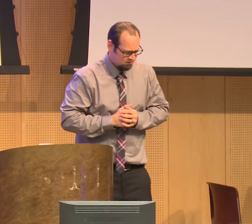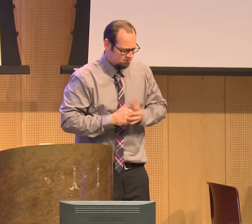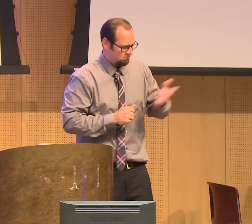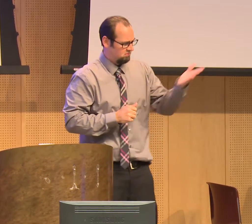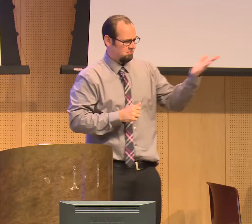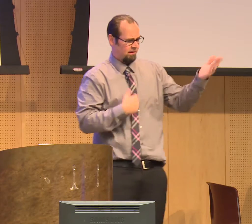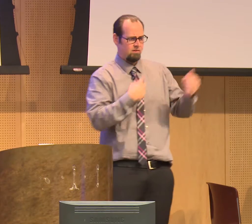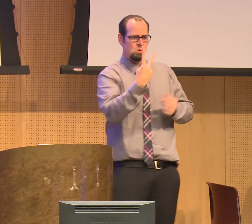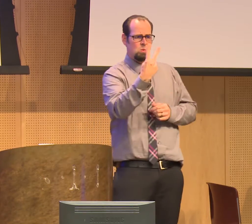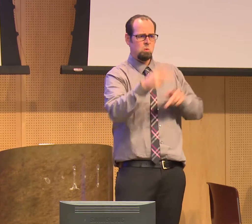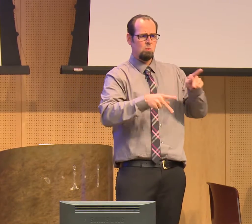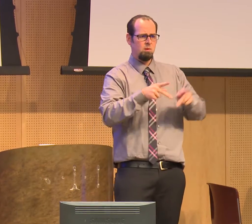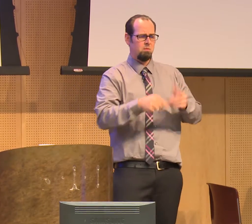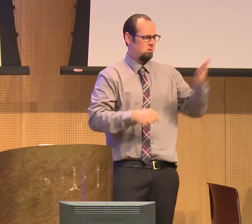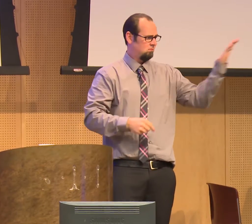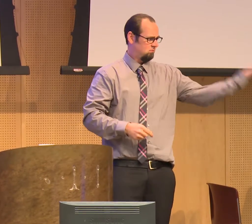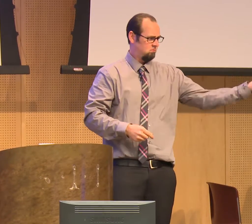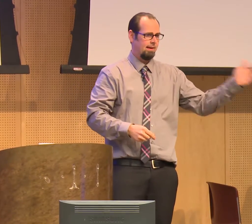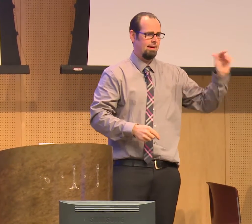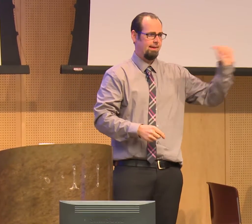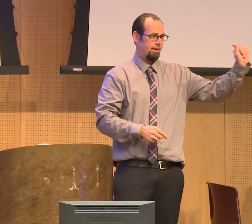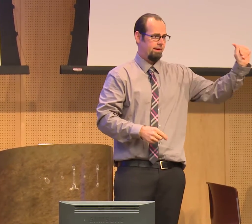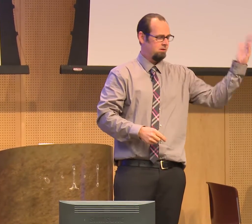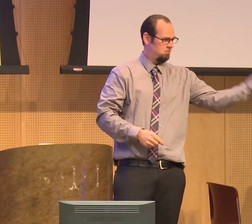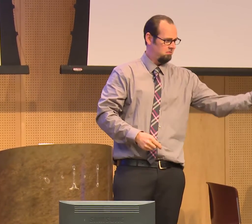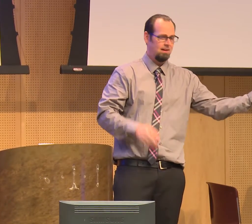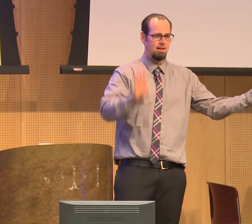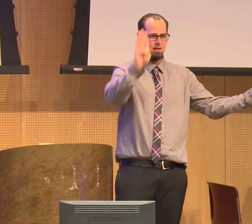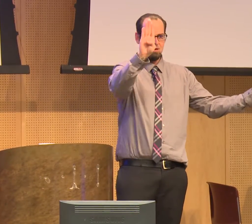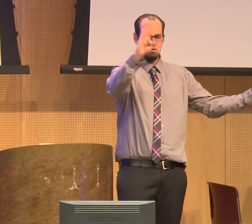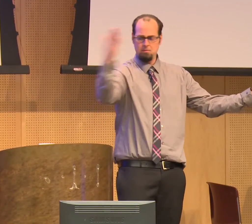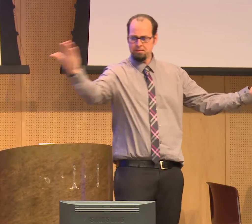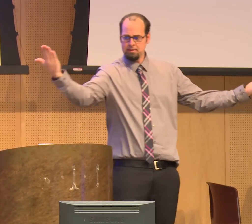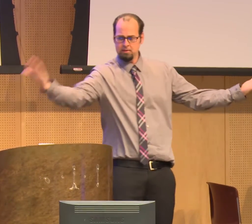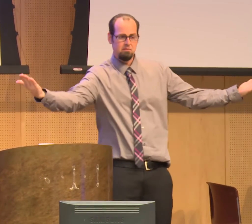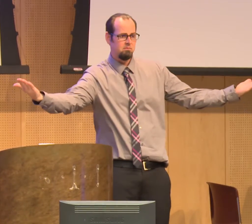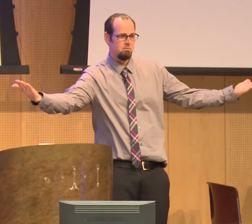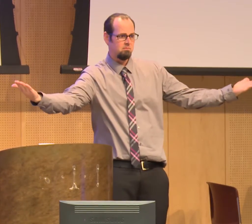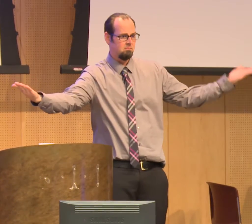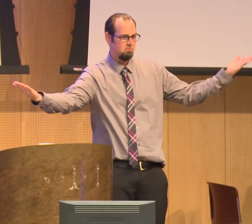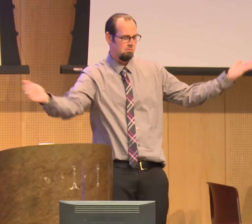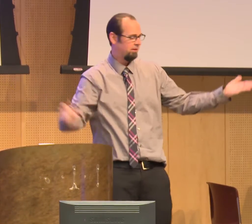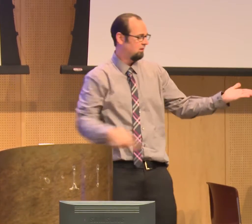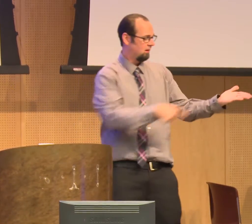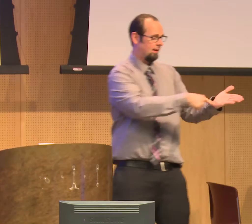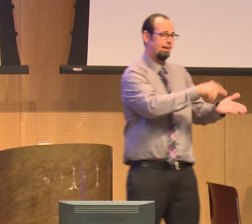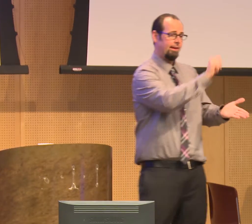If you have 2 people, person A on my left, person B on my right, person